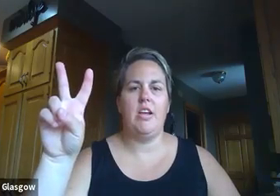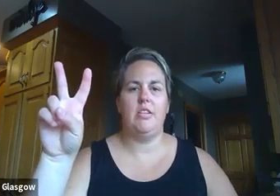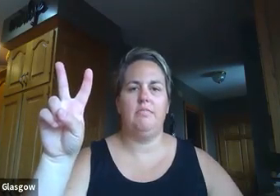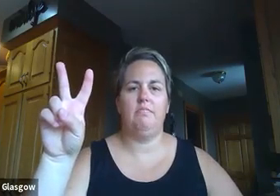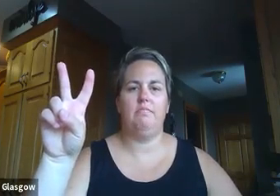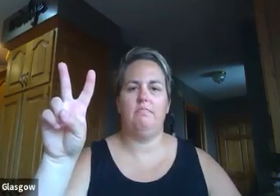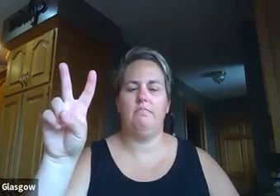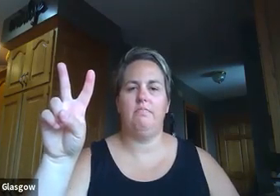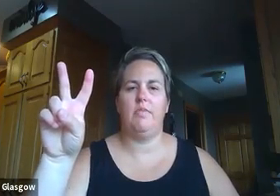B,